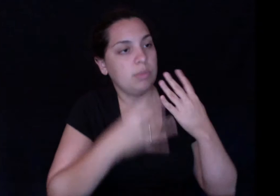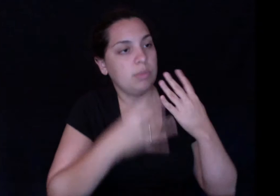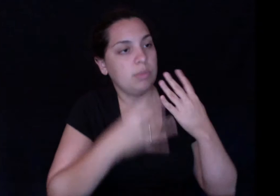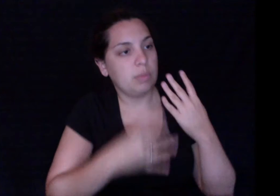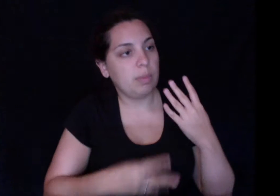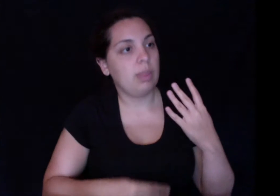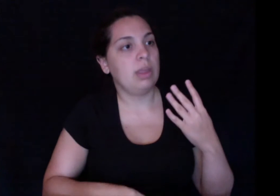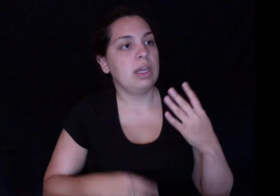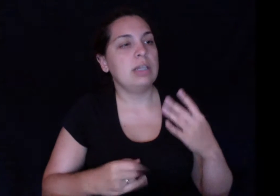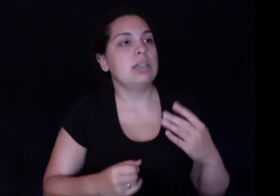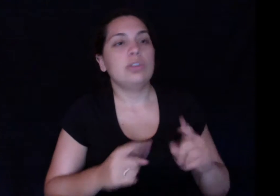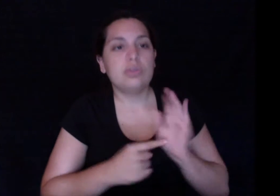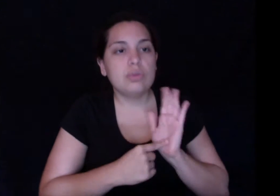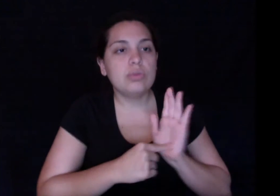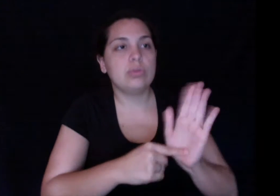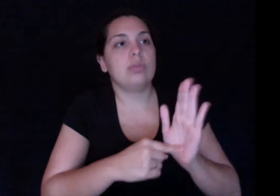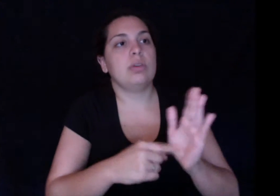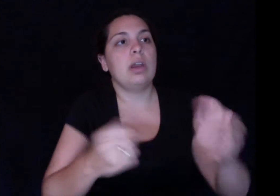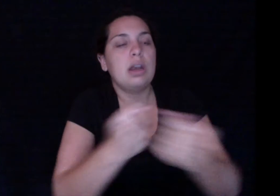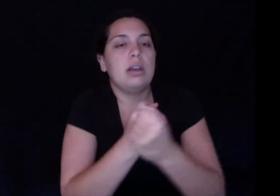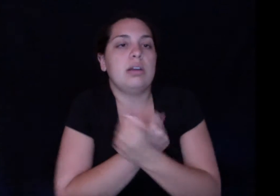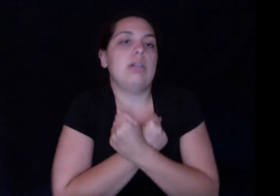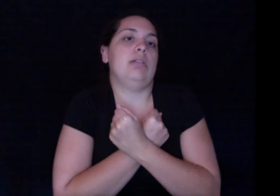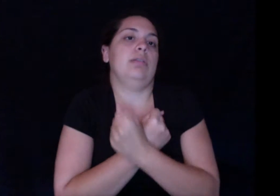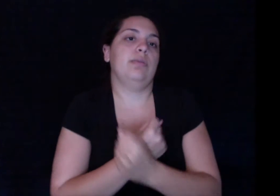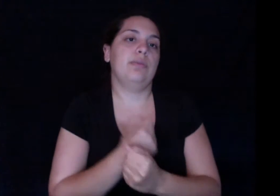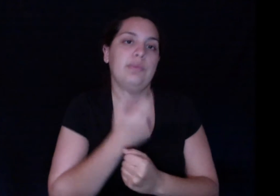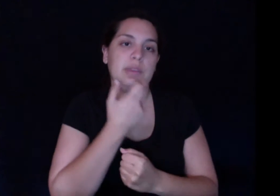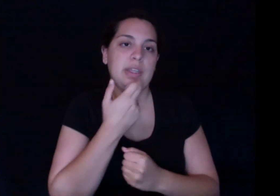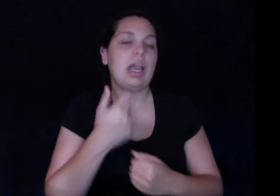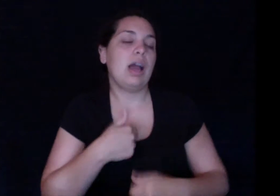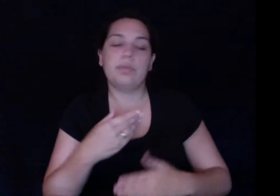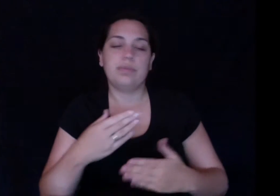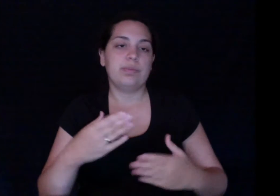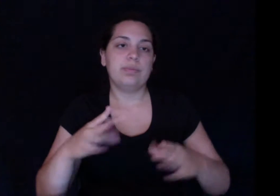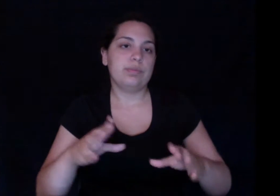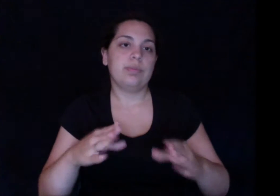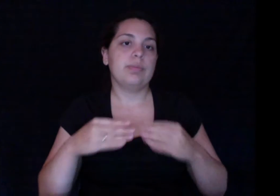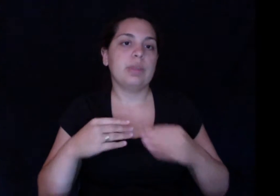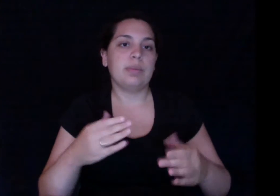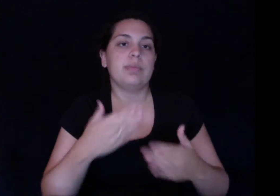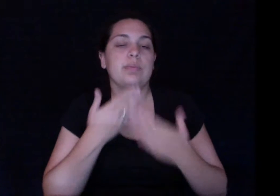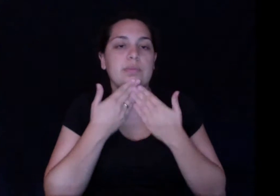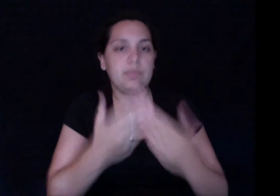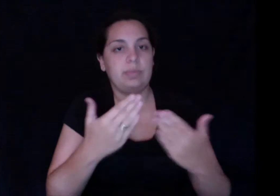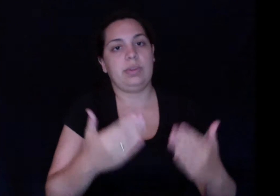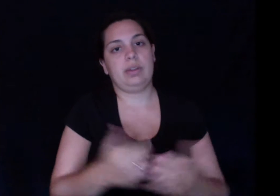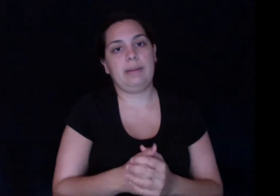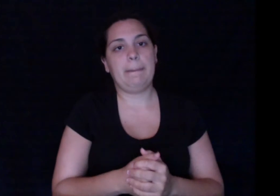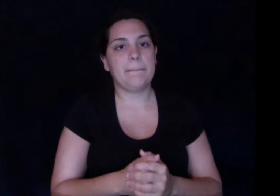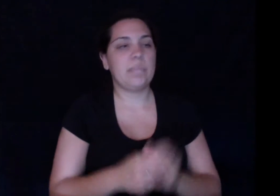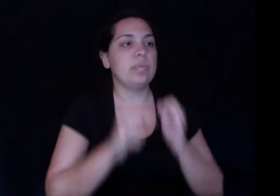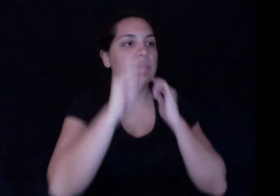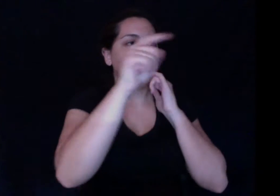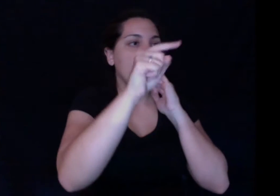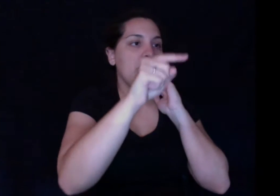Culture Shock website. Really, Squarespace is pretty great. Their templates fit any aesthetic you're looking for, and their platform is easy to use. Squarespace